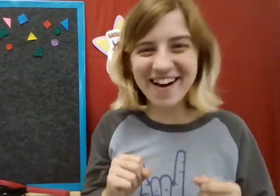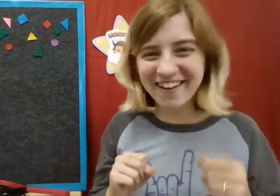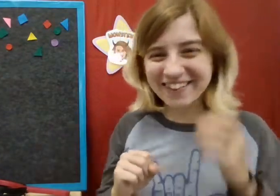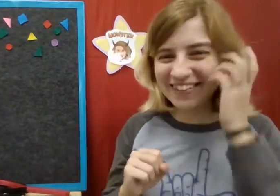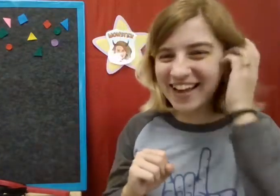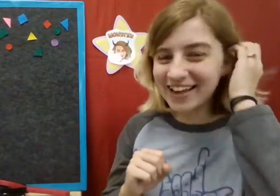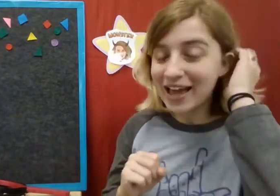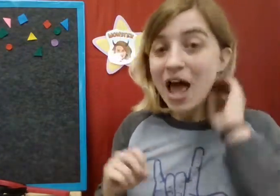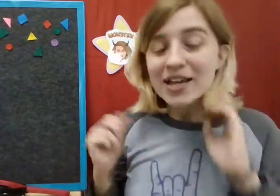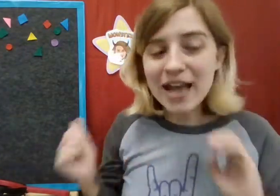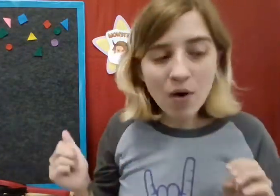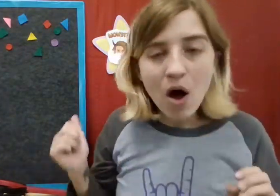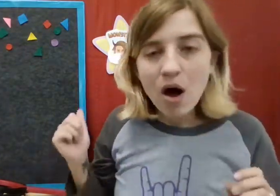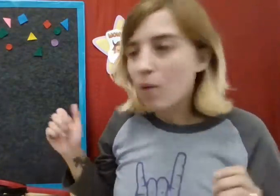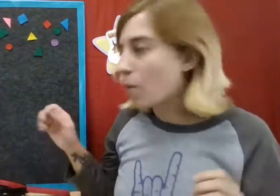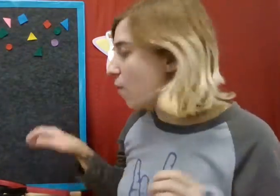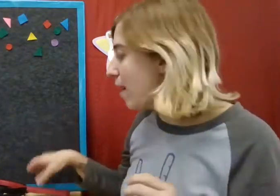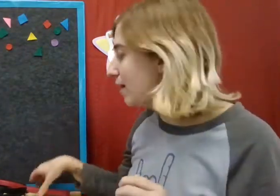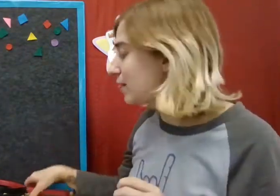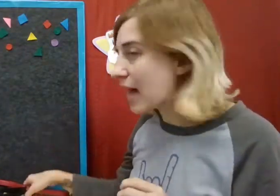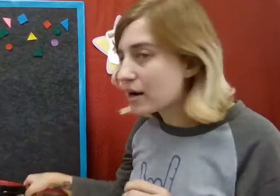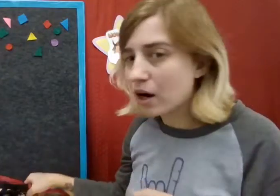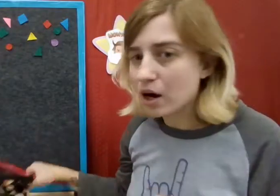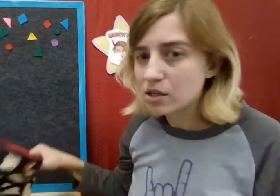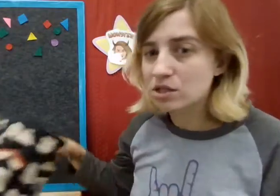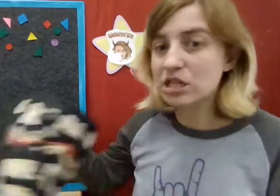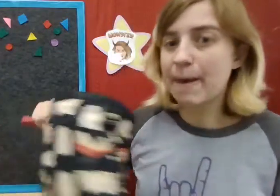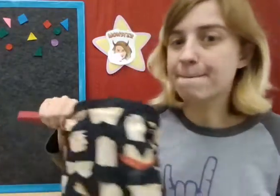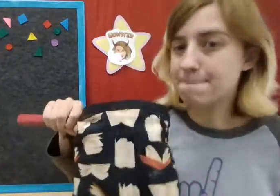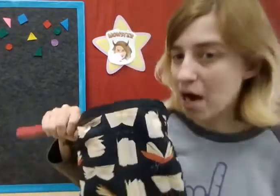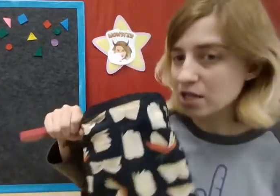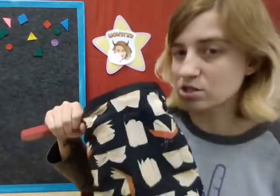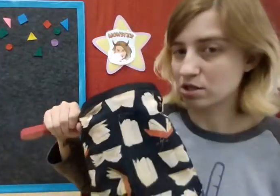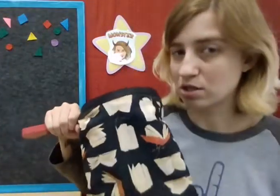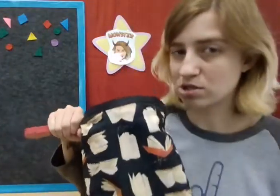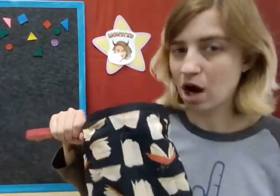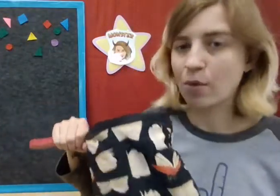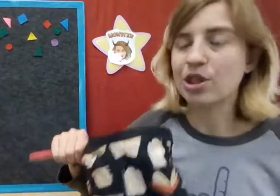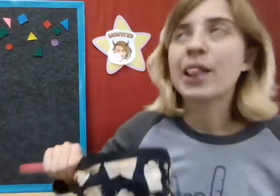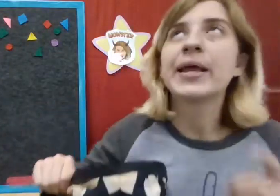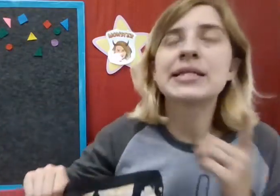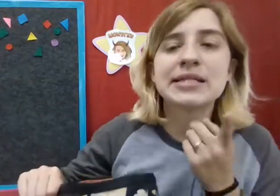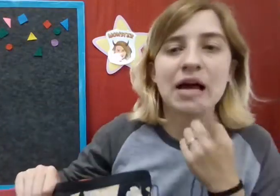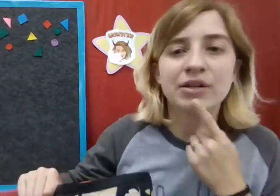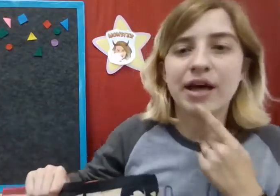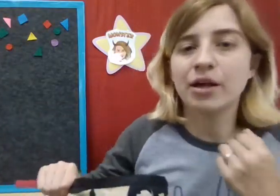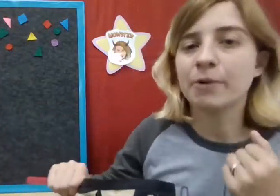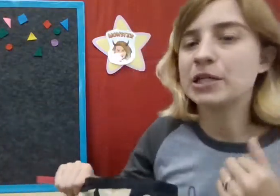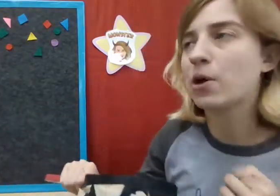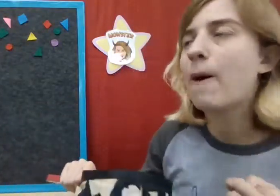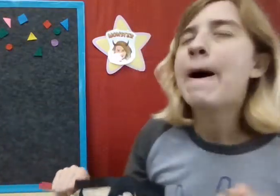All right. Now, what letter does monster start with? Let's sound it out a little bit. So,